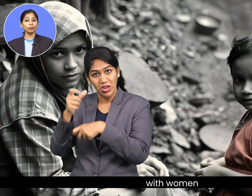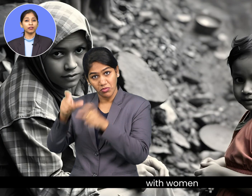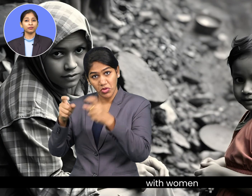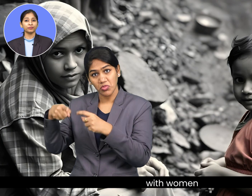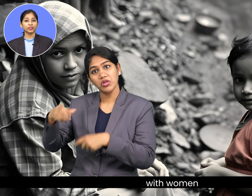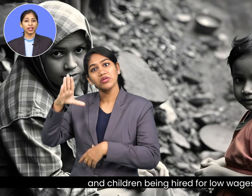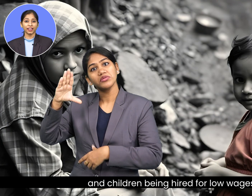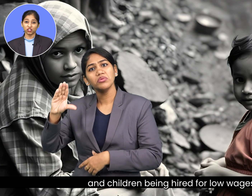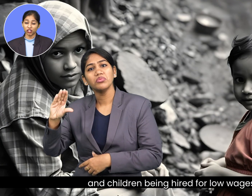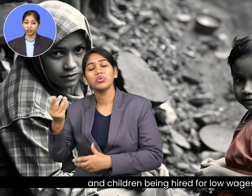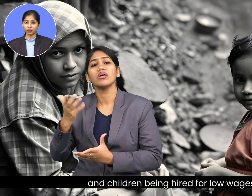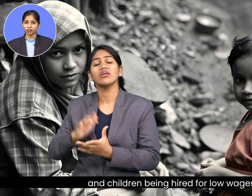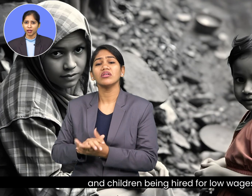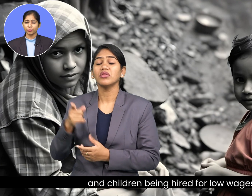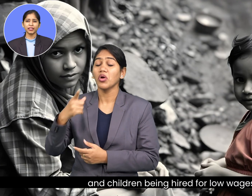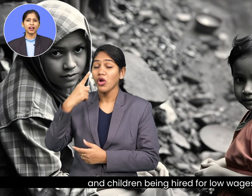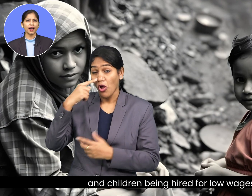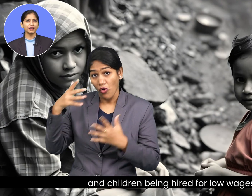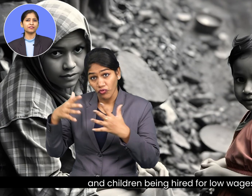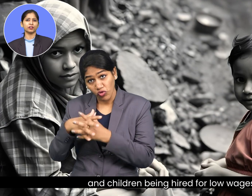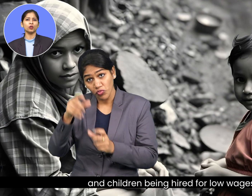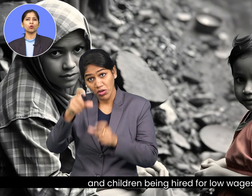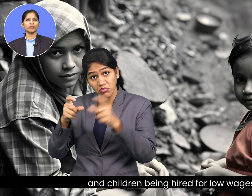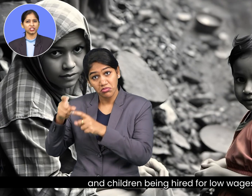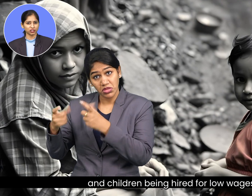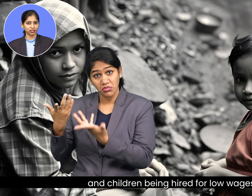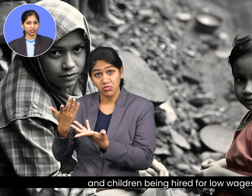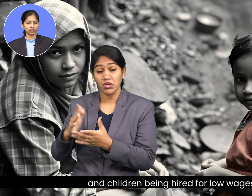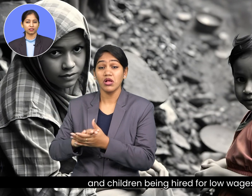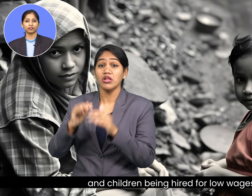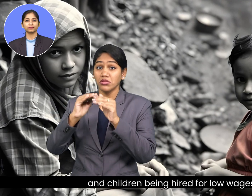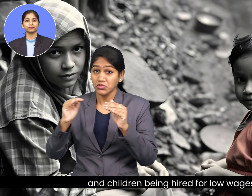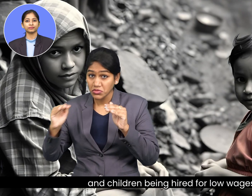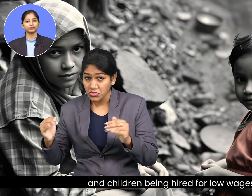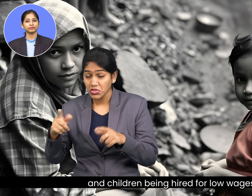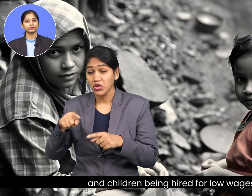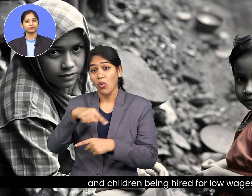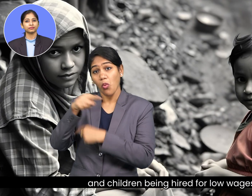with women and children being hired for low wages.